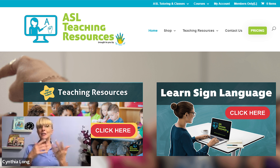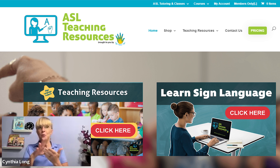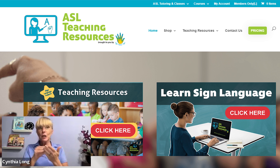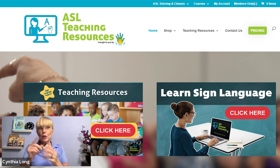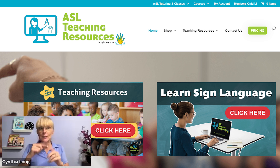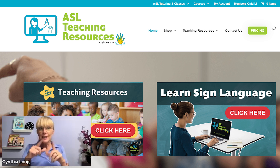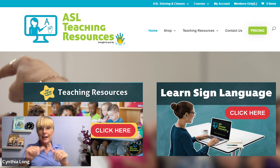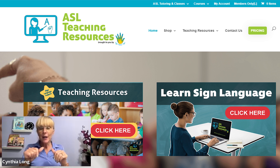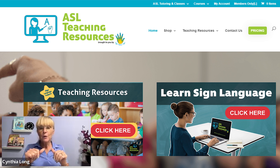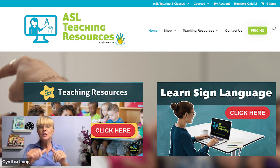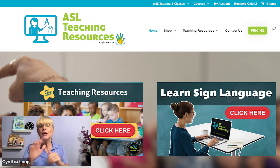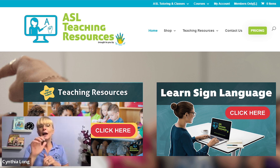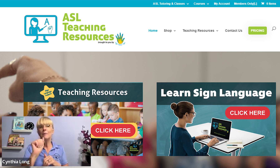just want to learn sign language,